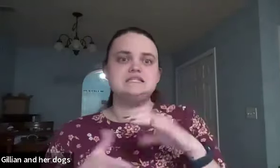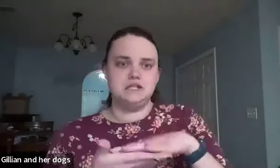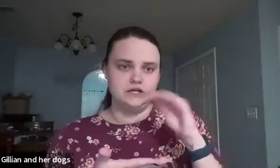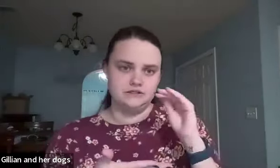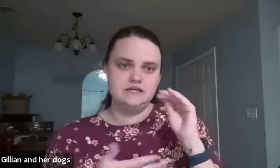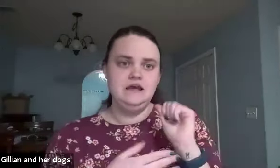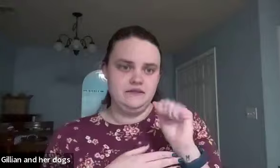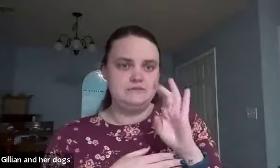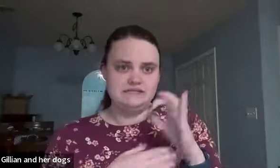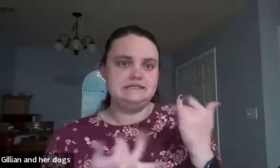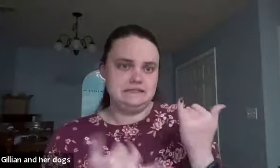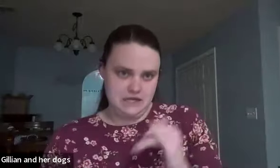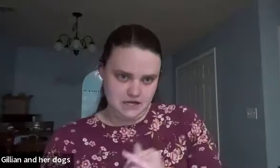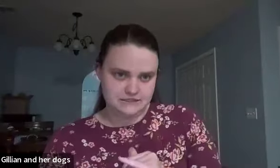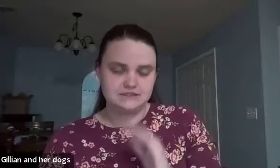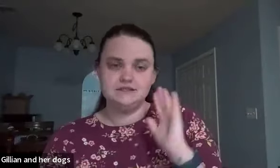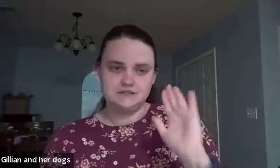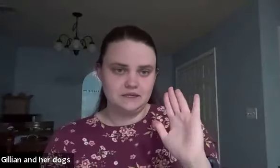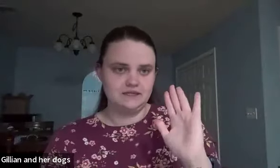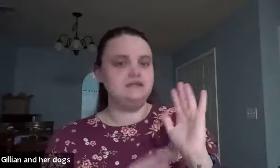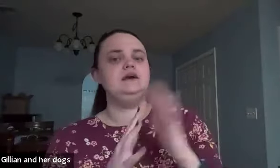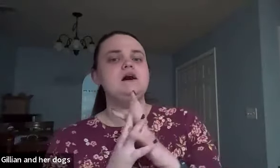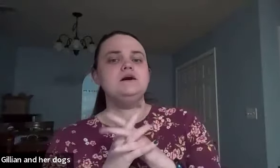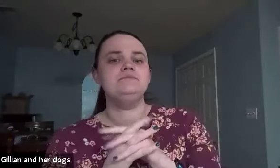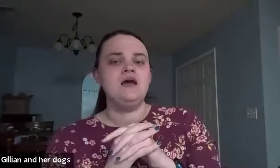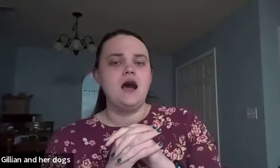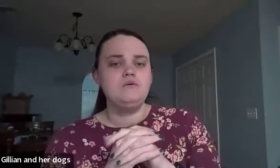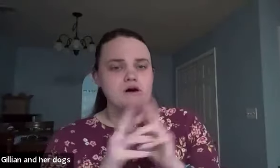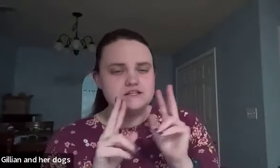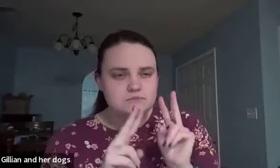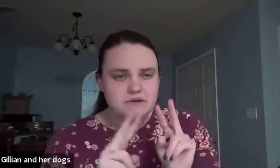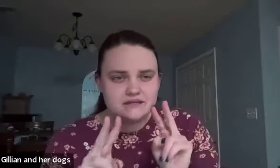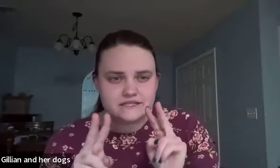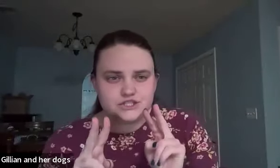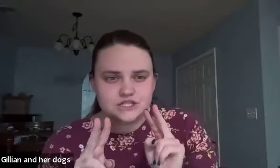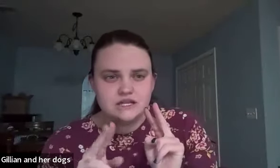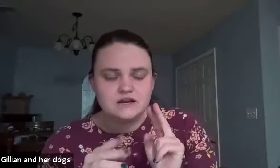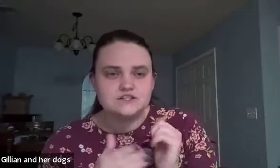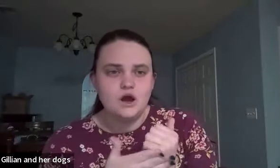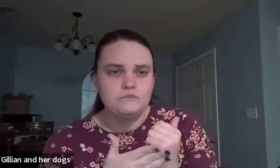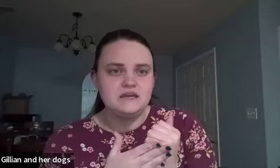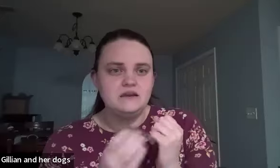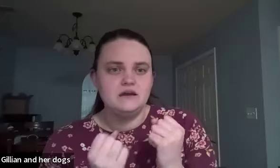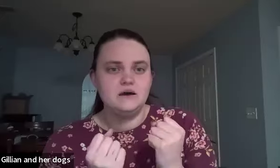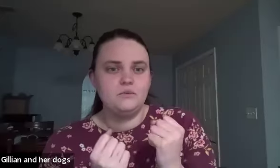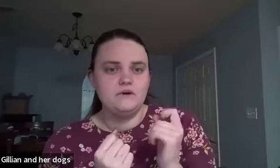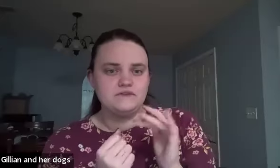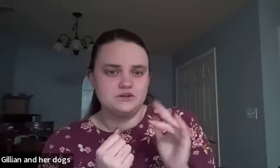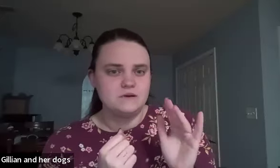just learned the ABCs tonight. So I get it. I will also be paying attention and also helping with finger